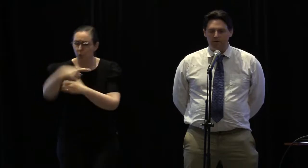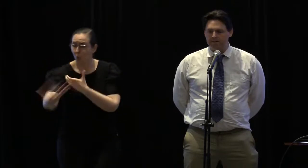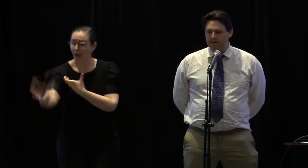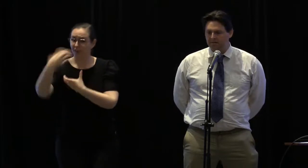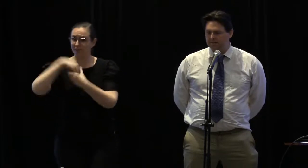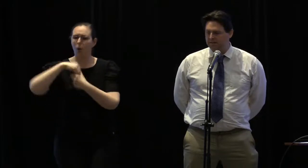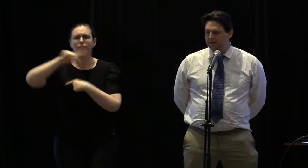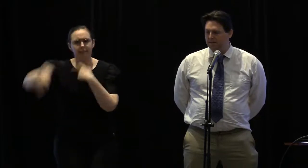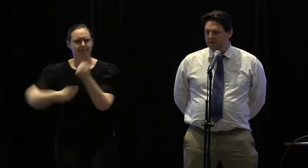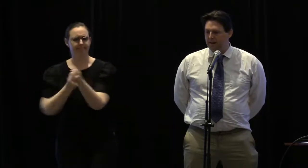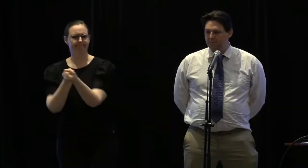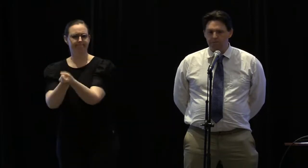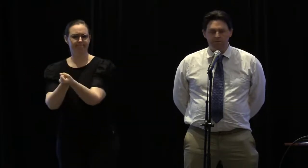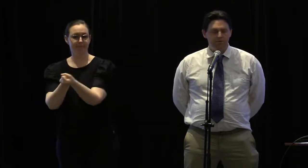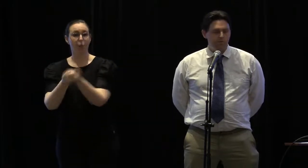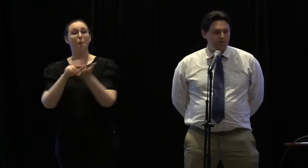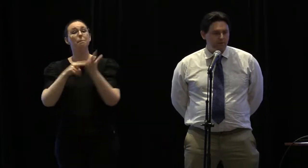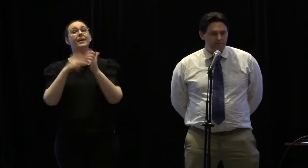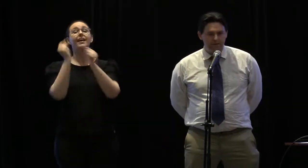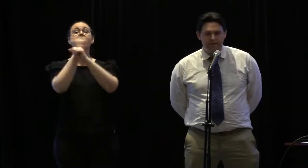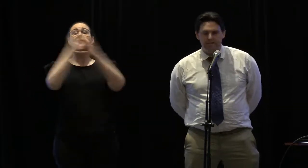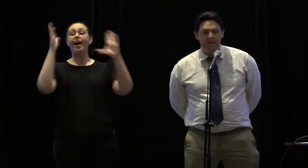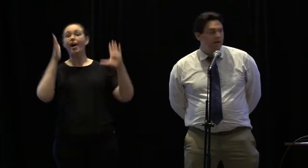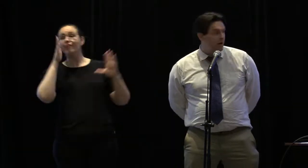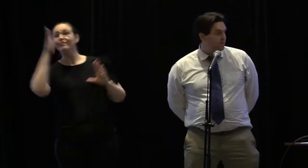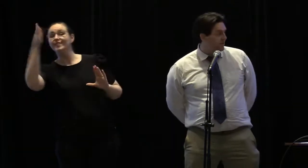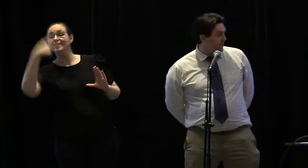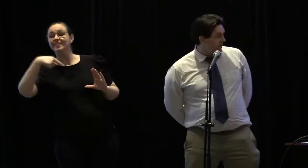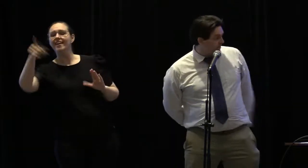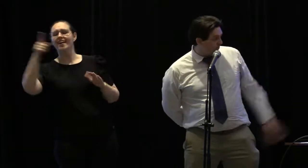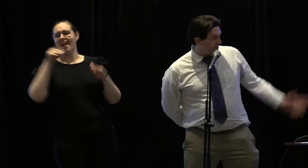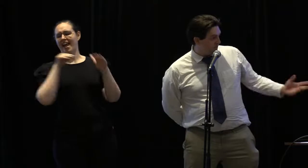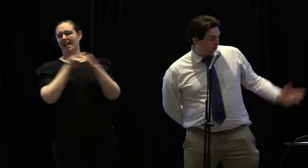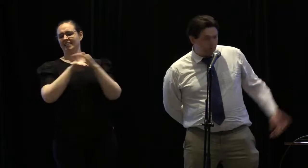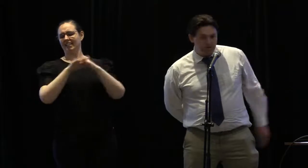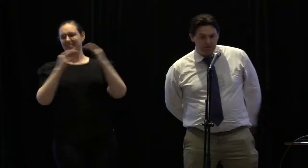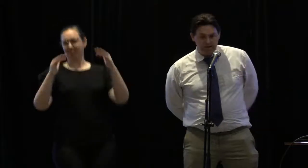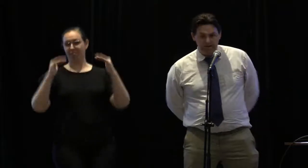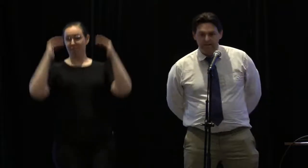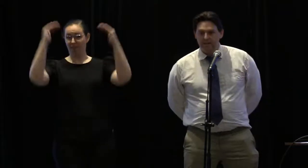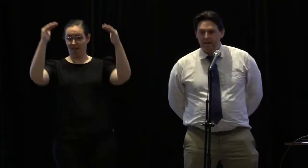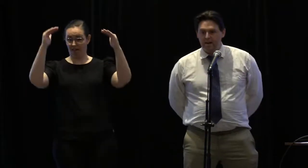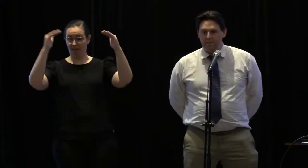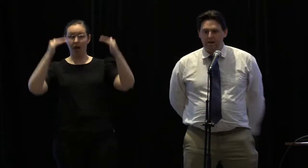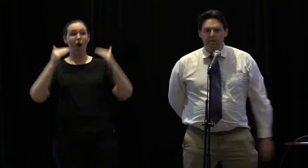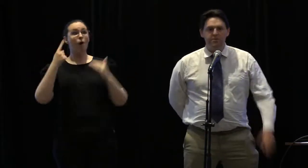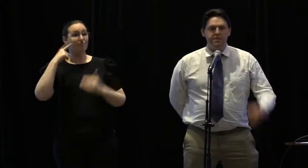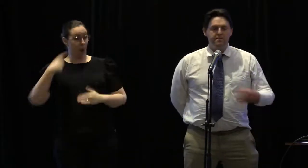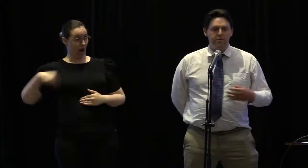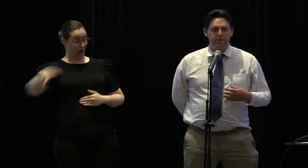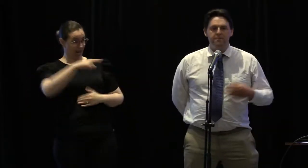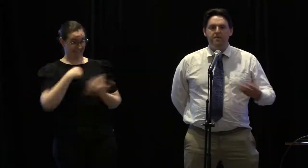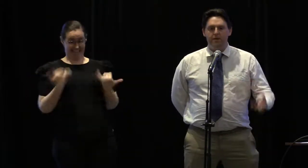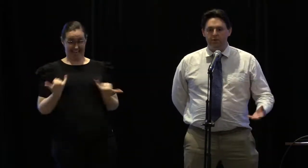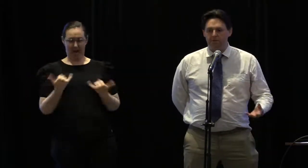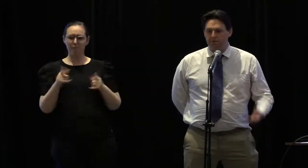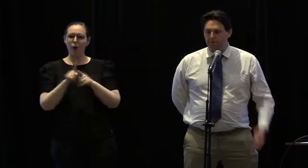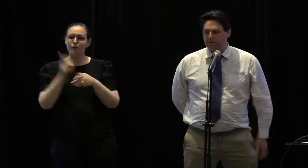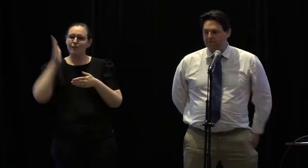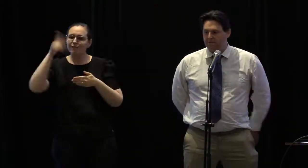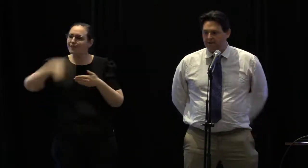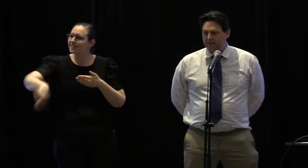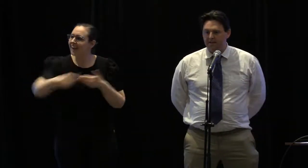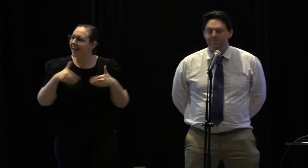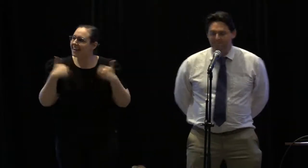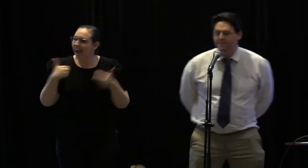for ourselves and for those who will come after us. So thank you for us for the opportunity, and I'll wish everyone a wonderful